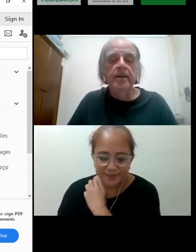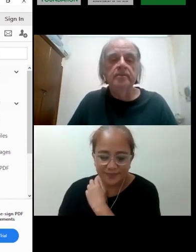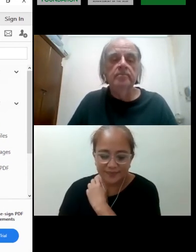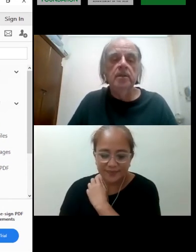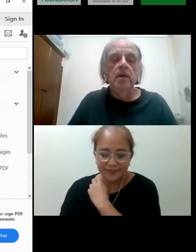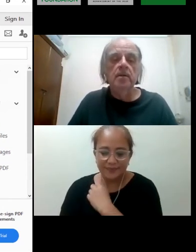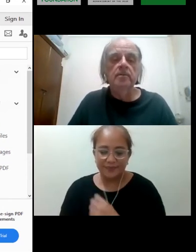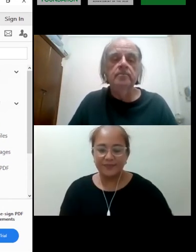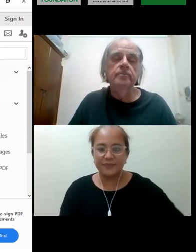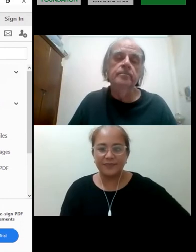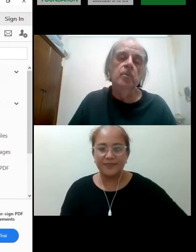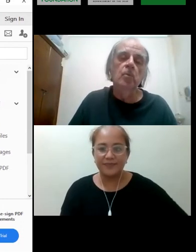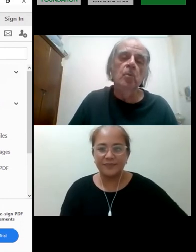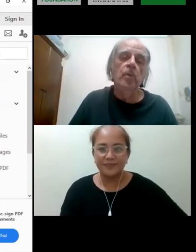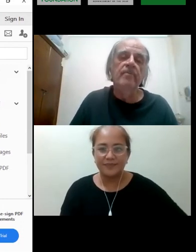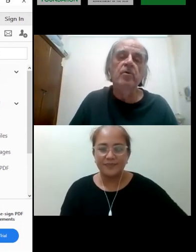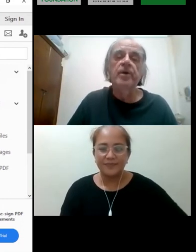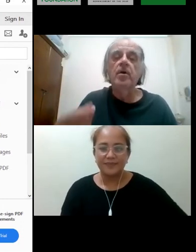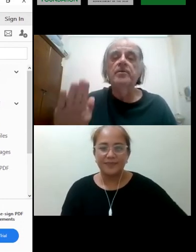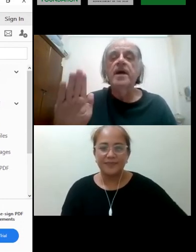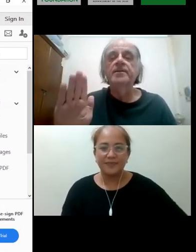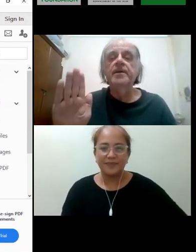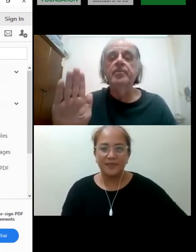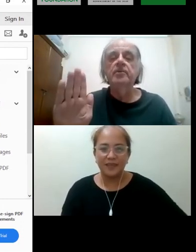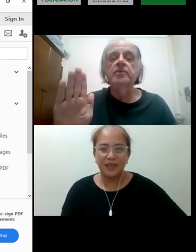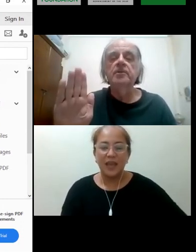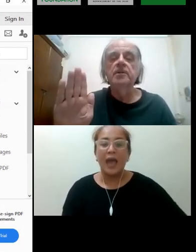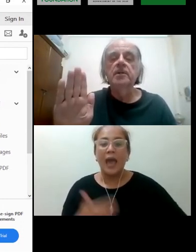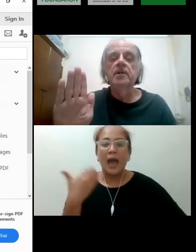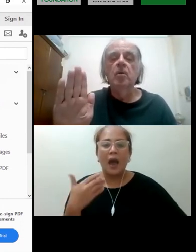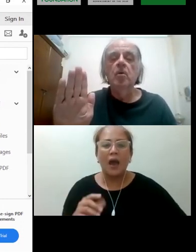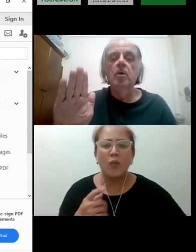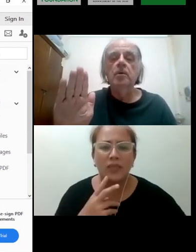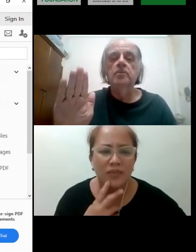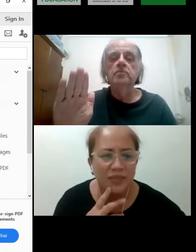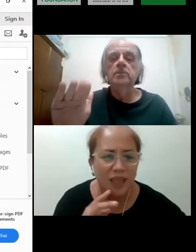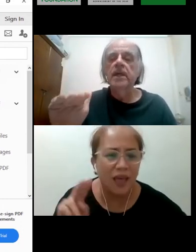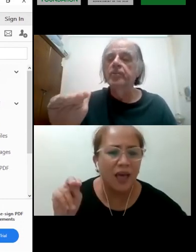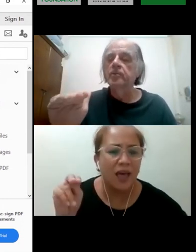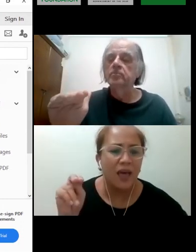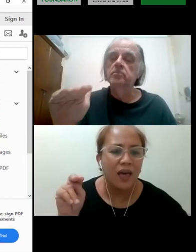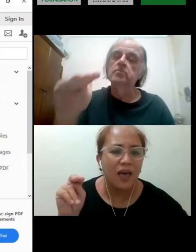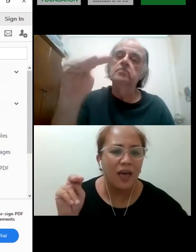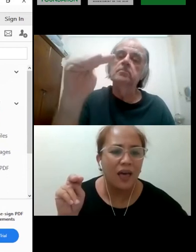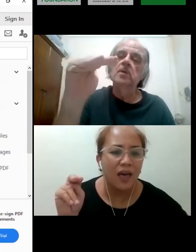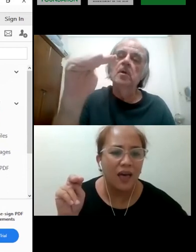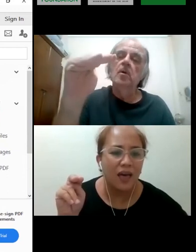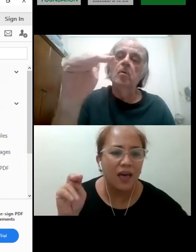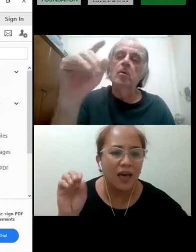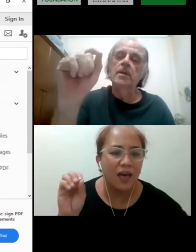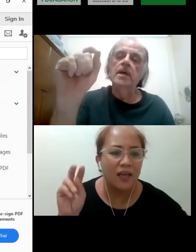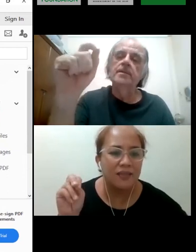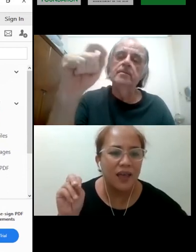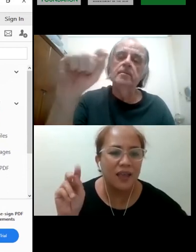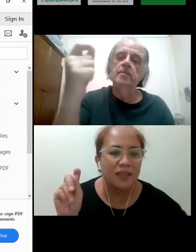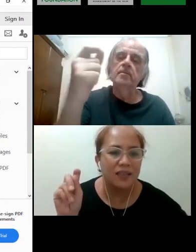Okay, and then we have what we call non-tapered or tapered